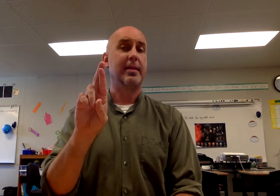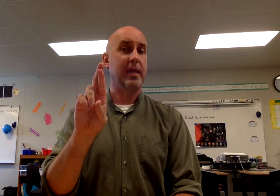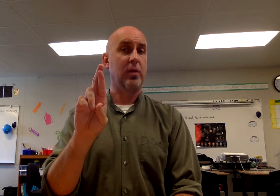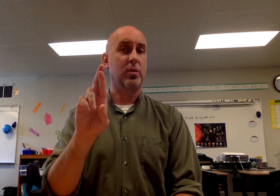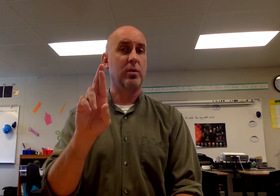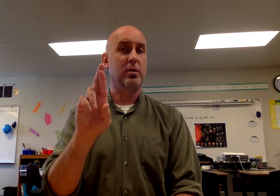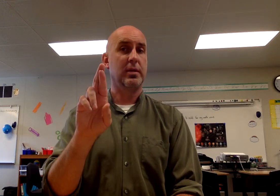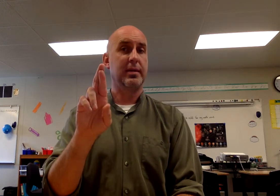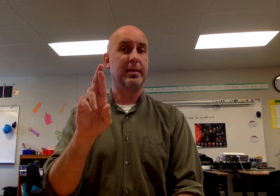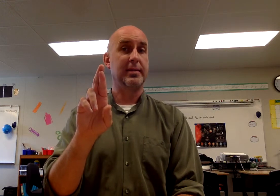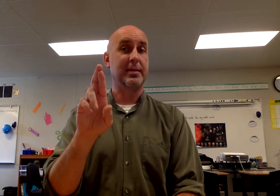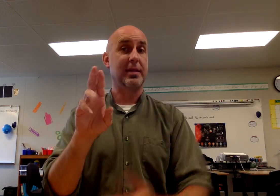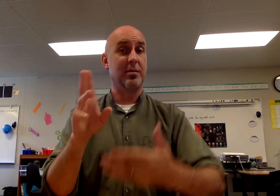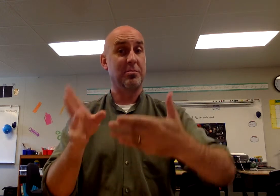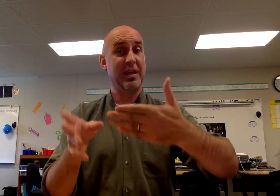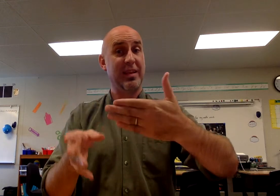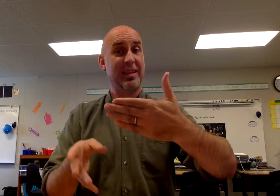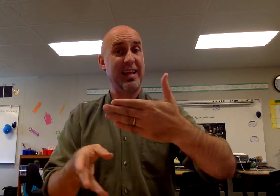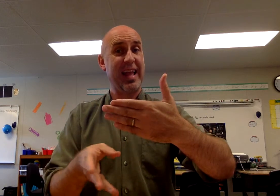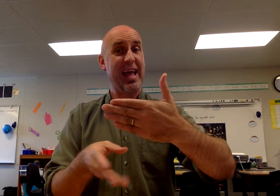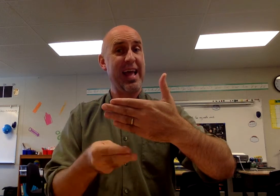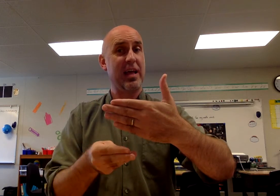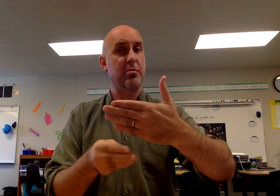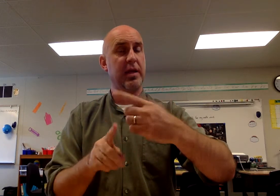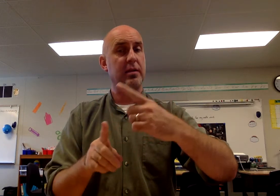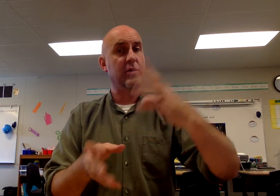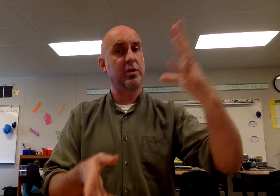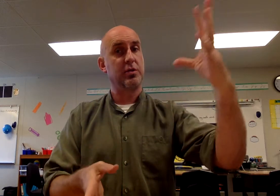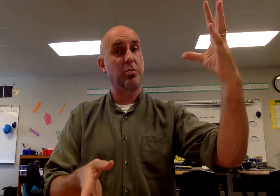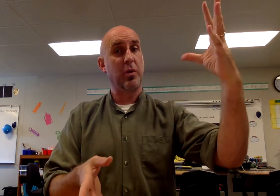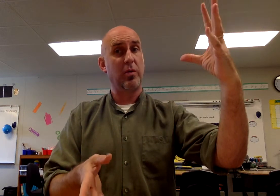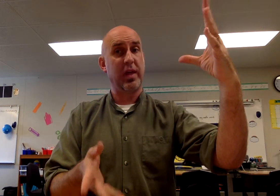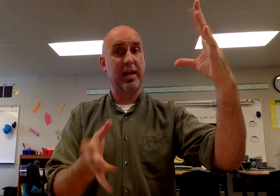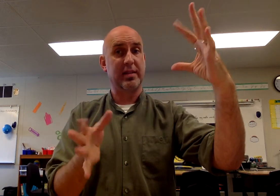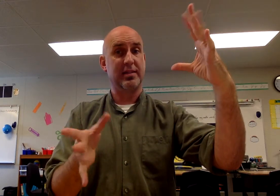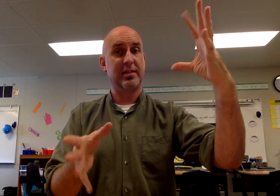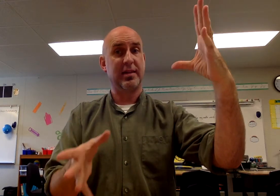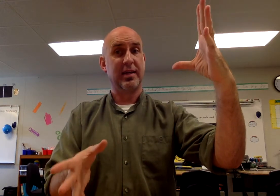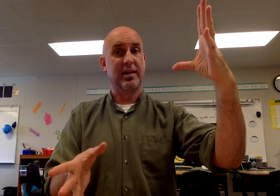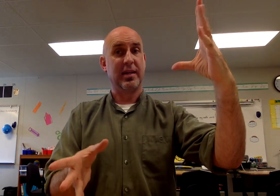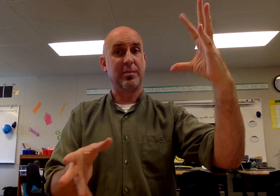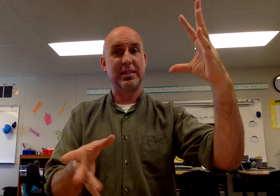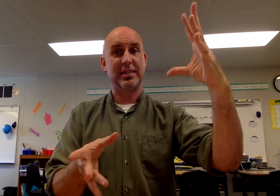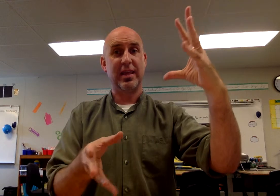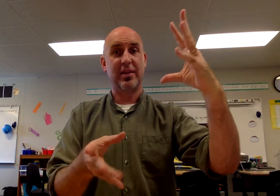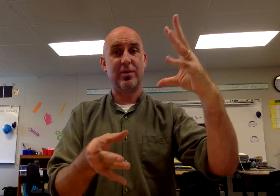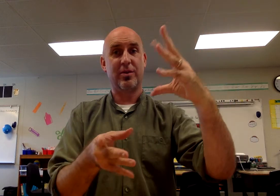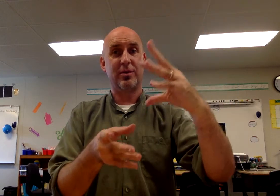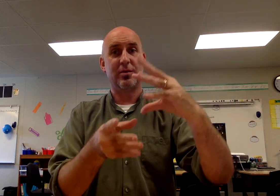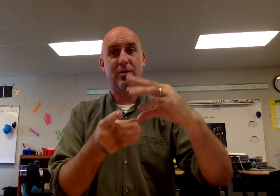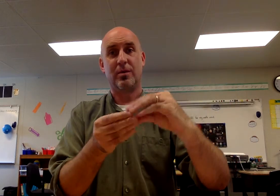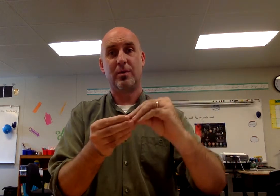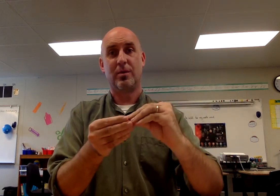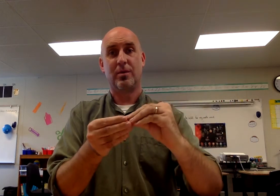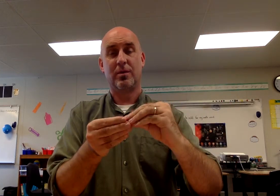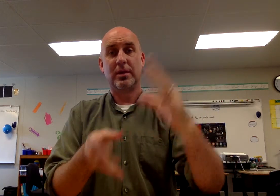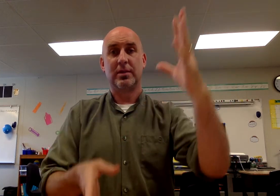that word is going to be a lot like add, but you're going to use both hands coming together. So